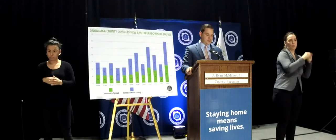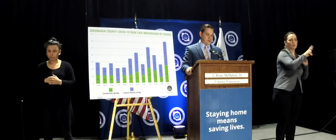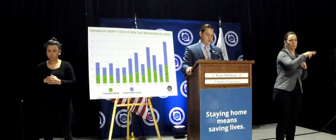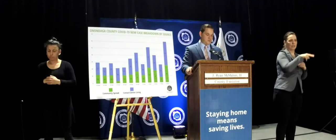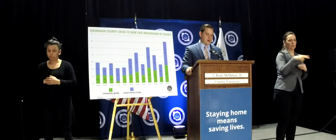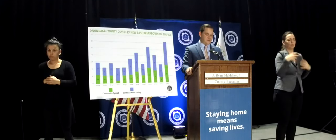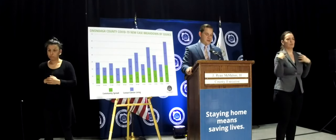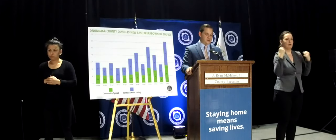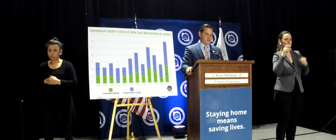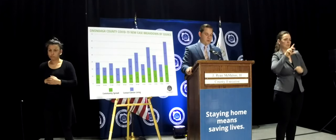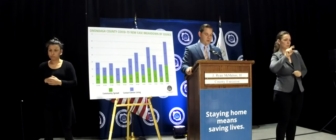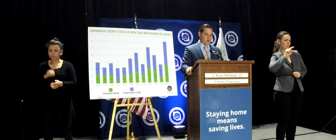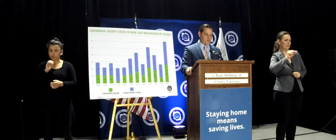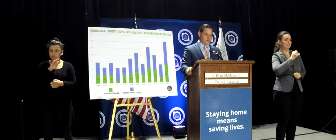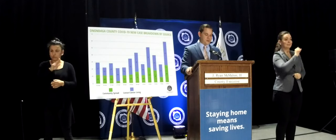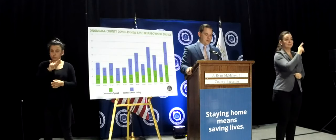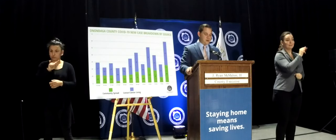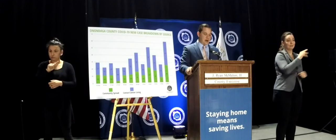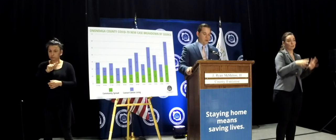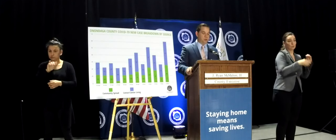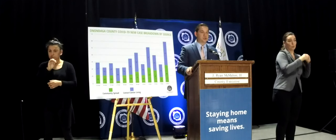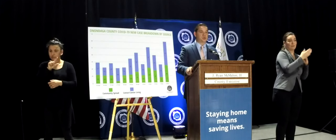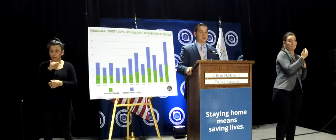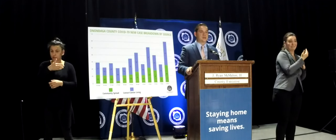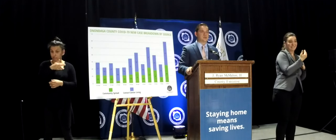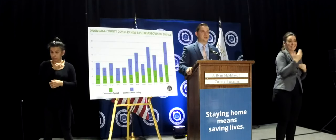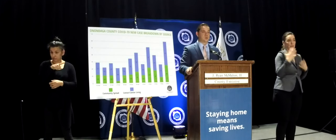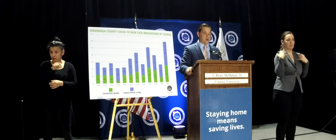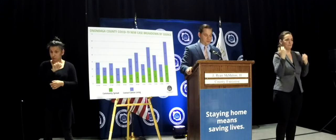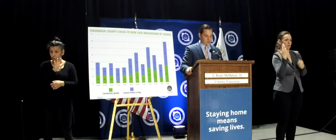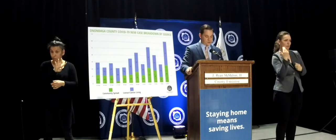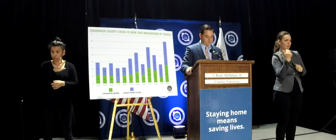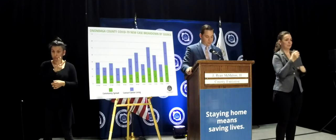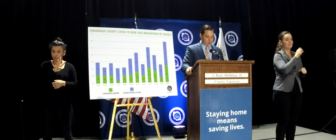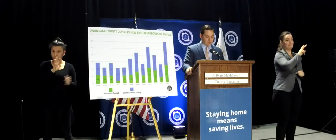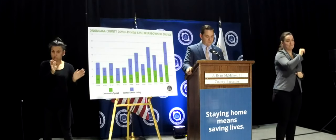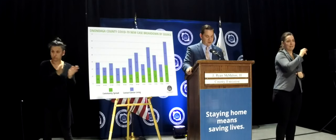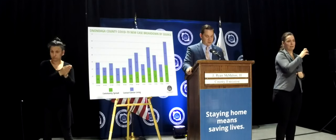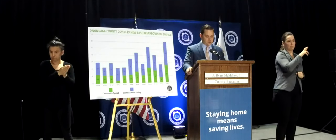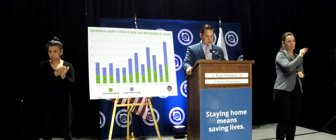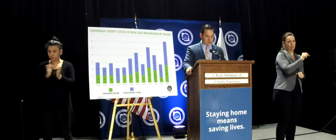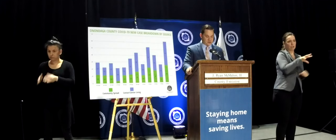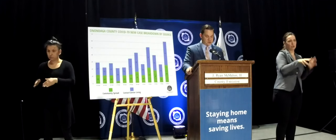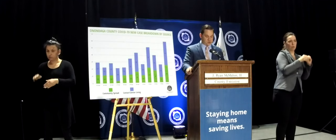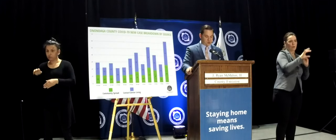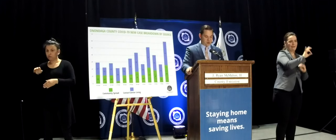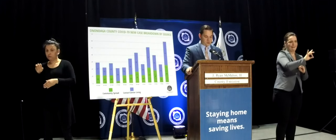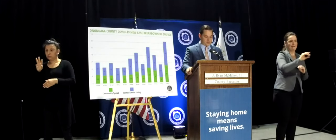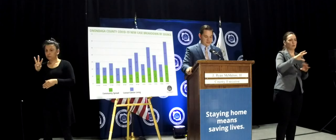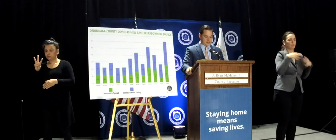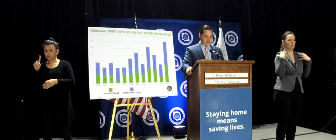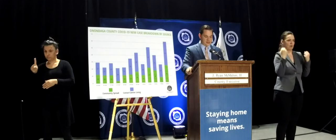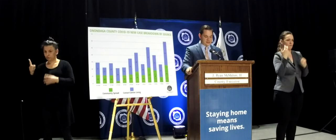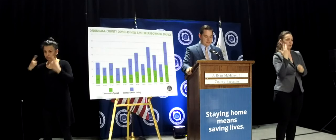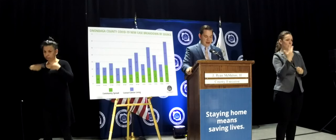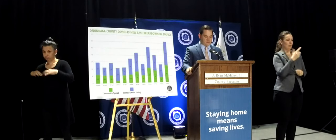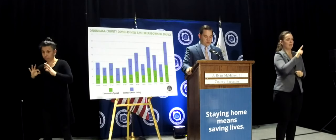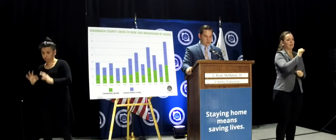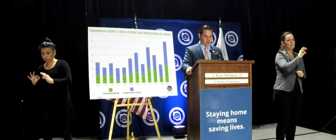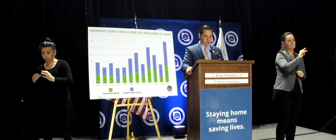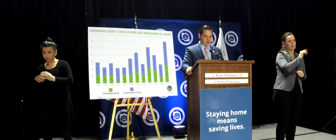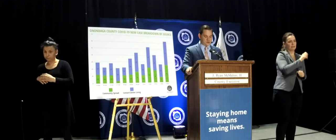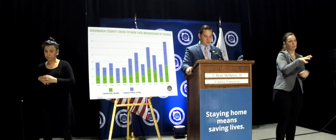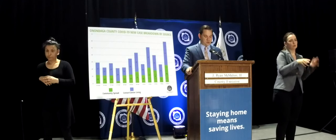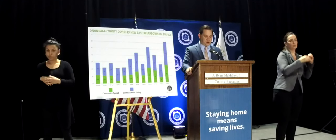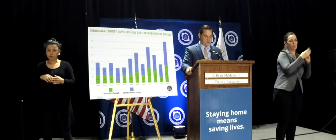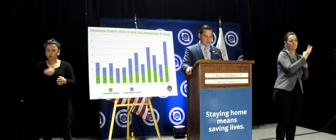recoveries. Atisco, 5 cases, 4 recoveries. Elbridge, 2 cases, 2 recoveries. Fabius, 2 cases, 2 recoveries. Spafford,